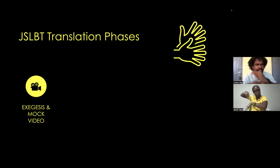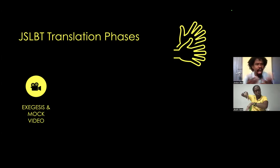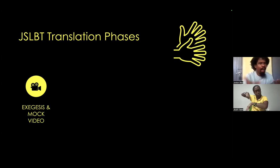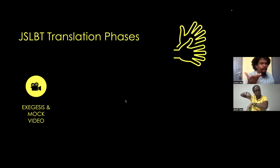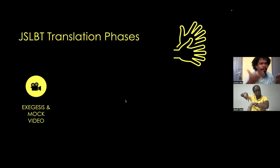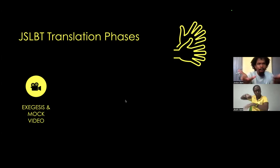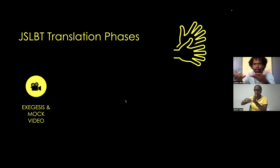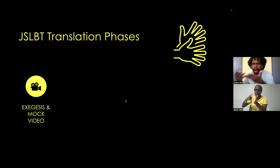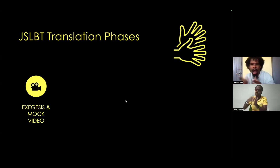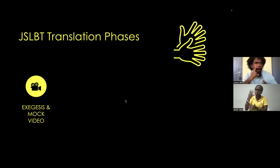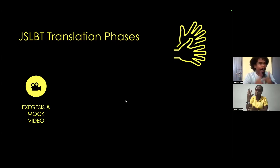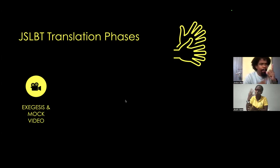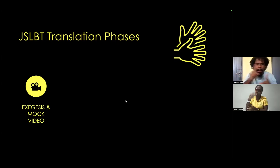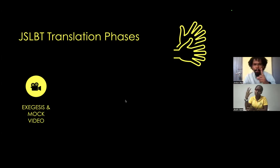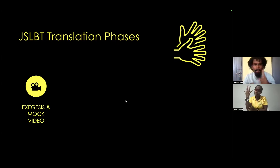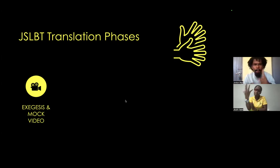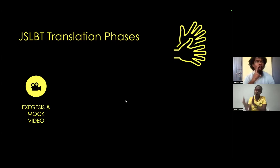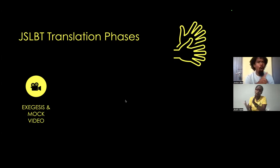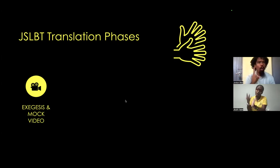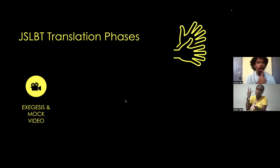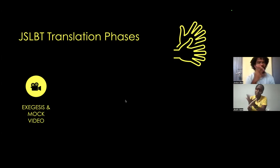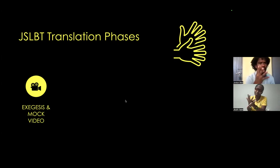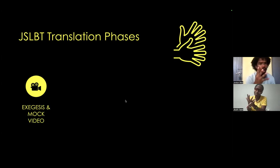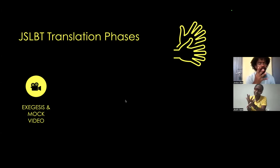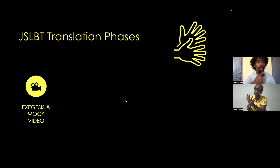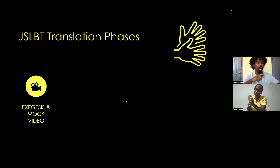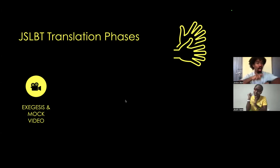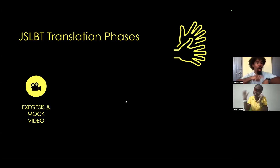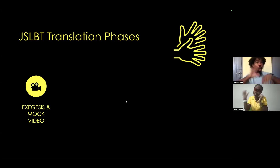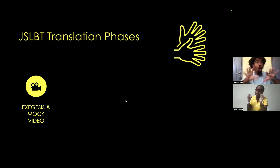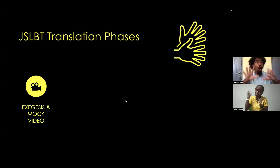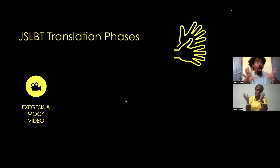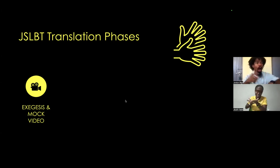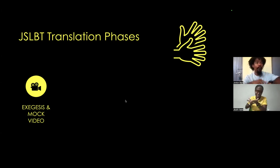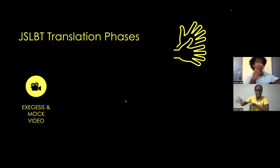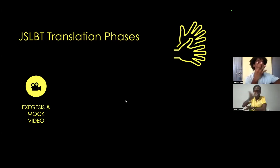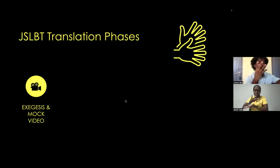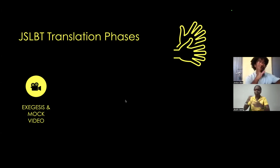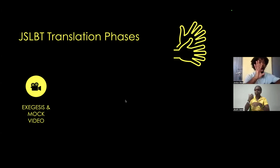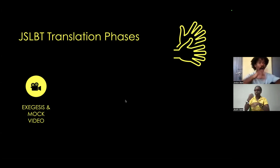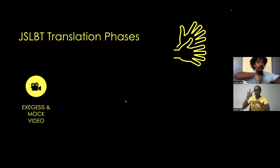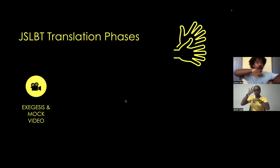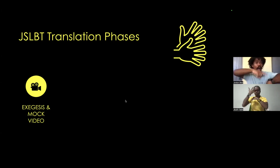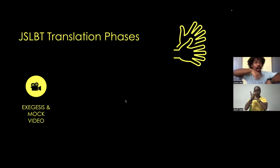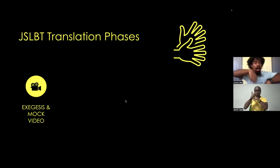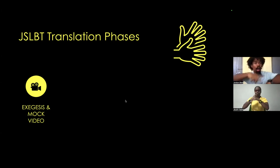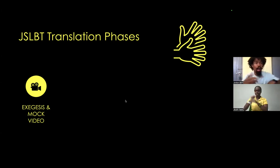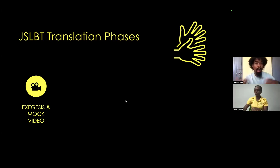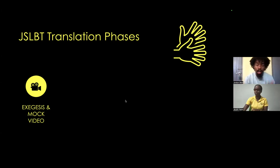heavy discussions around the clock, sometimes 4 to 5 hours worth of discussions. We'd be having discussions for those length of